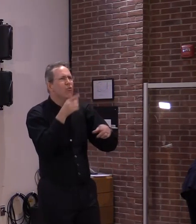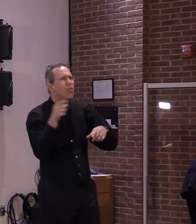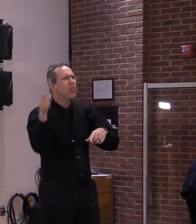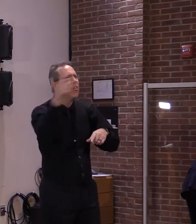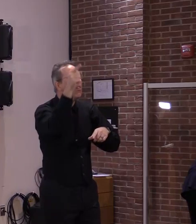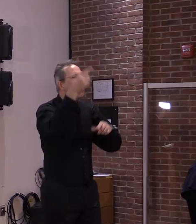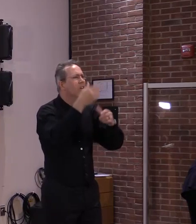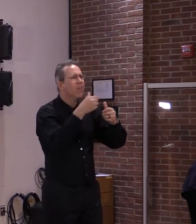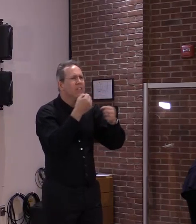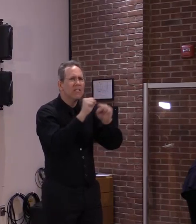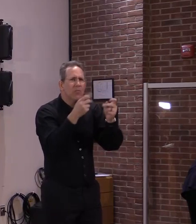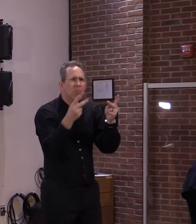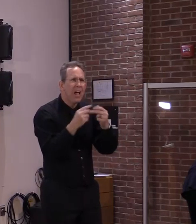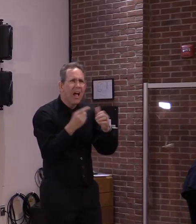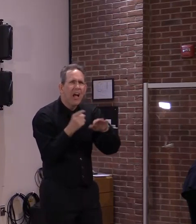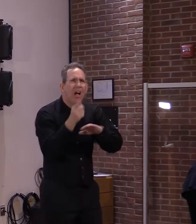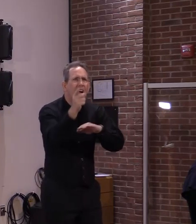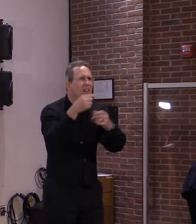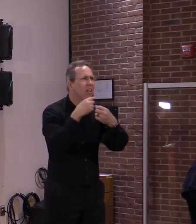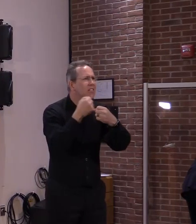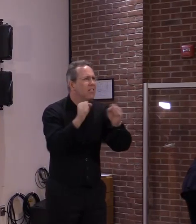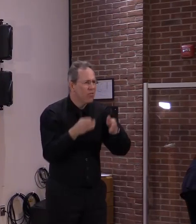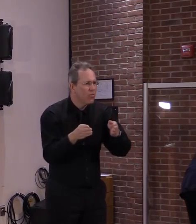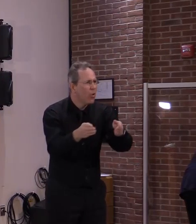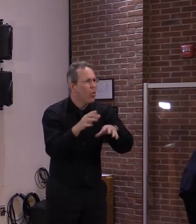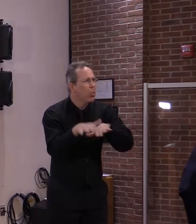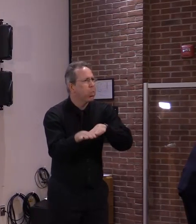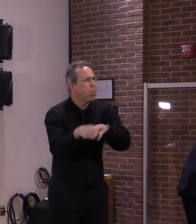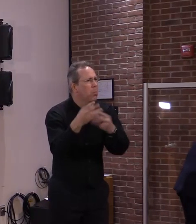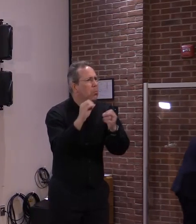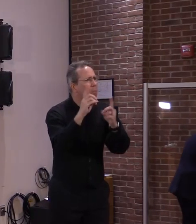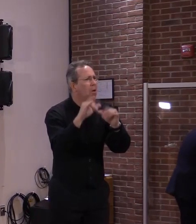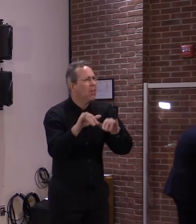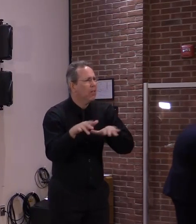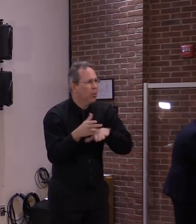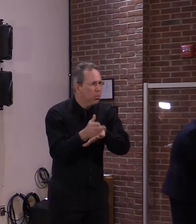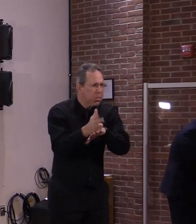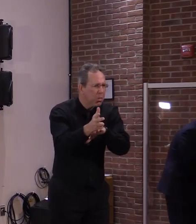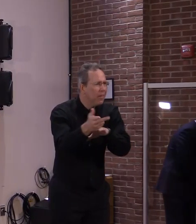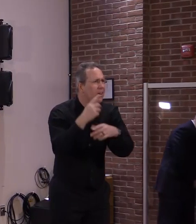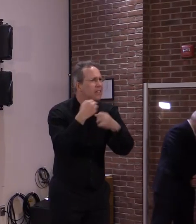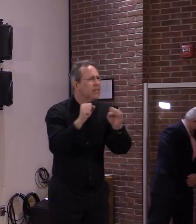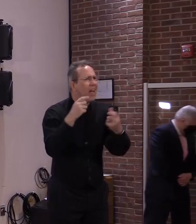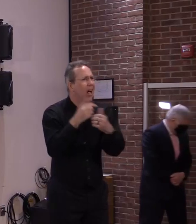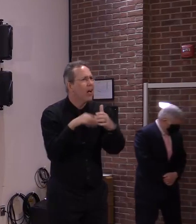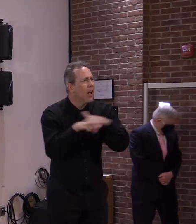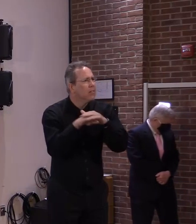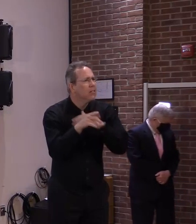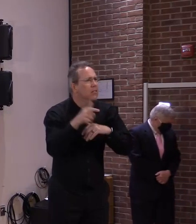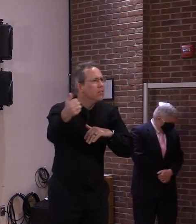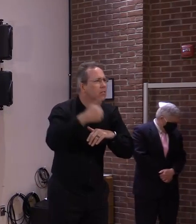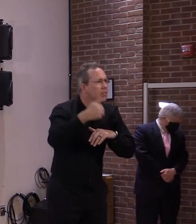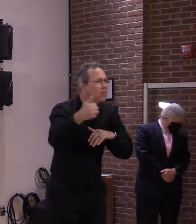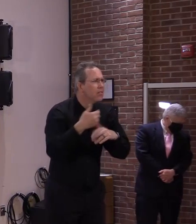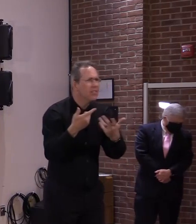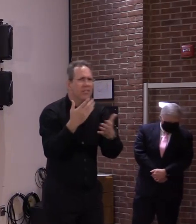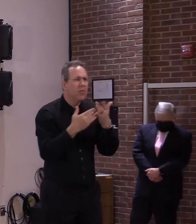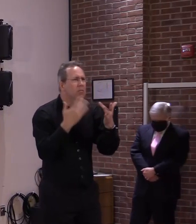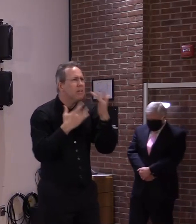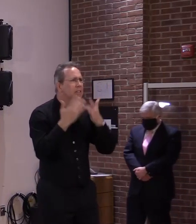has resources that are available to small towns when they're already so stretched thin they can't do any more?